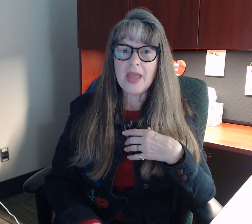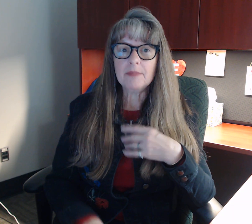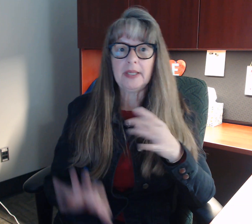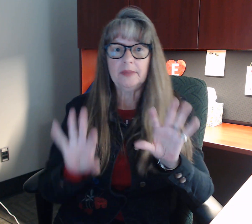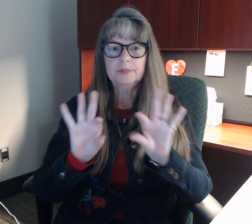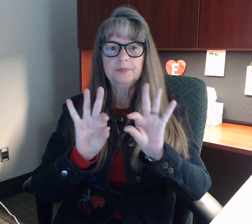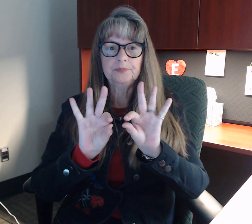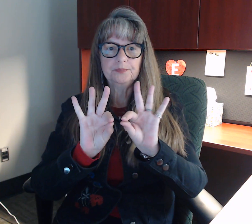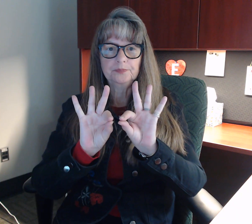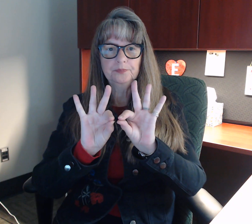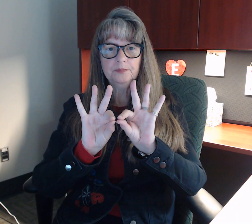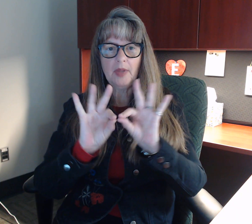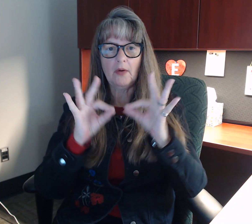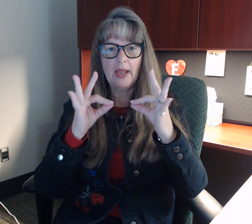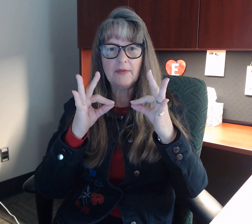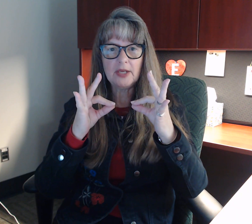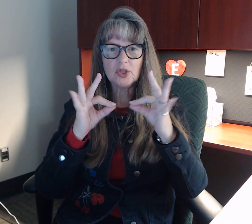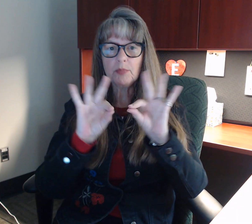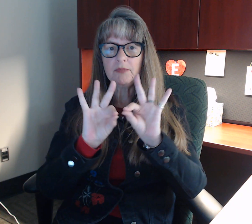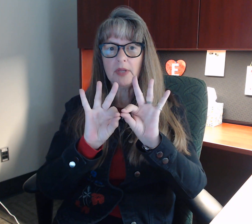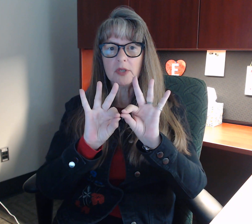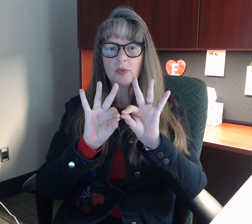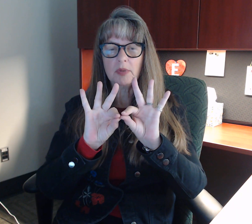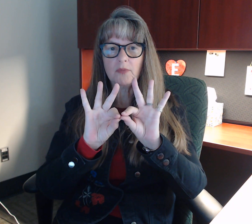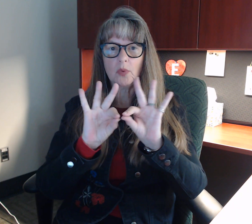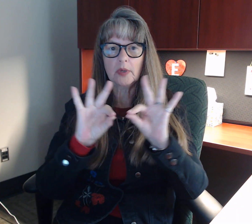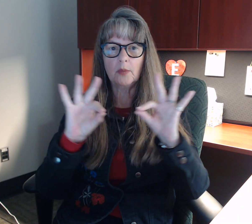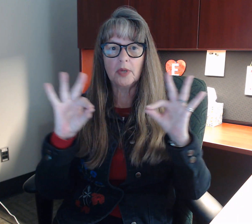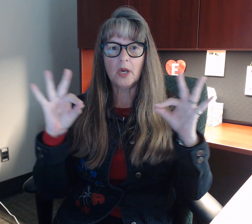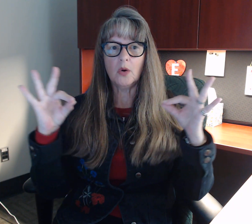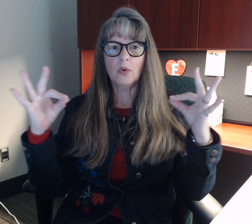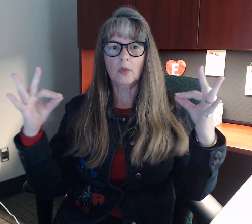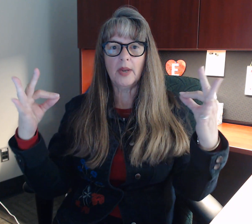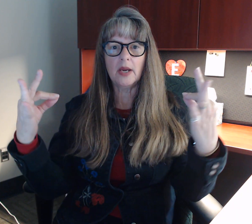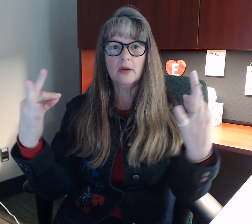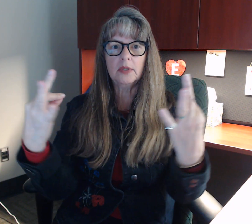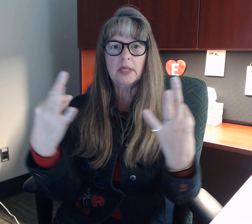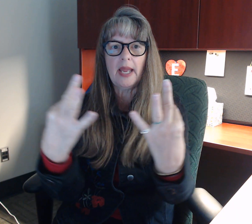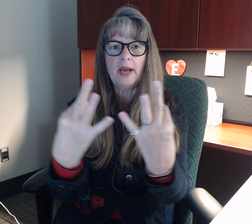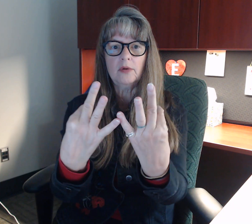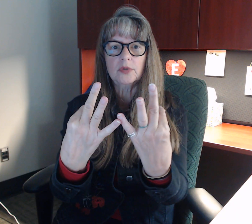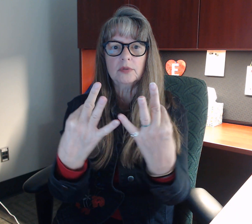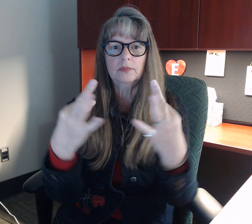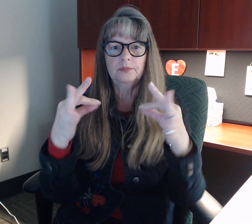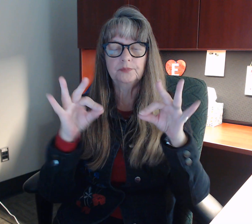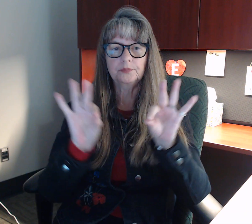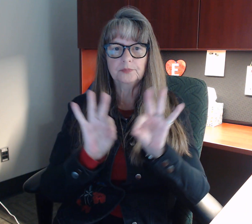Family. Our F-hand shape, we've done this one before, and we go around and out.